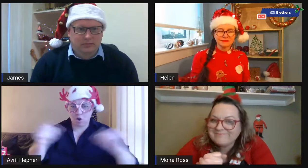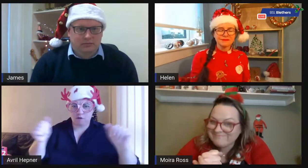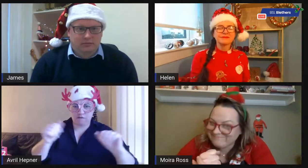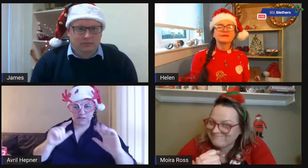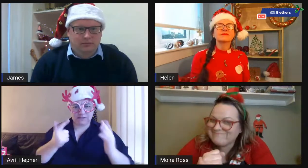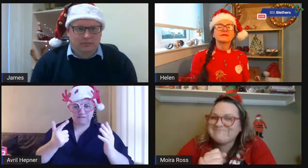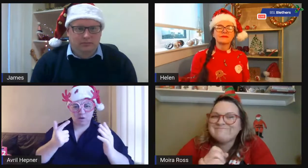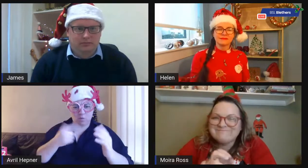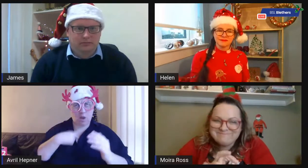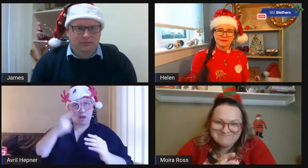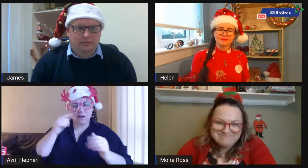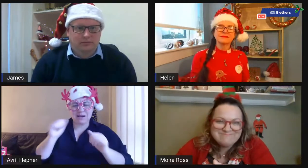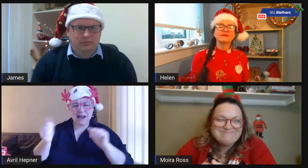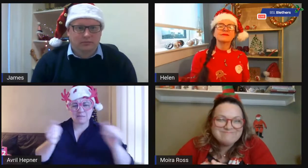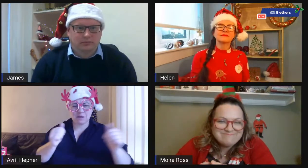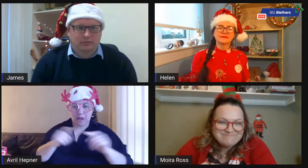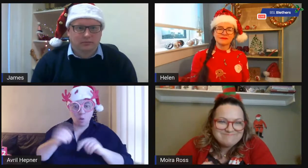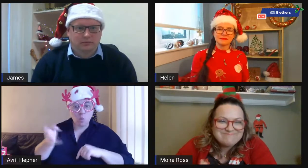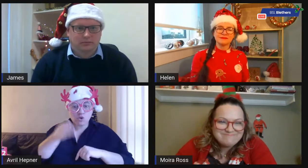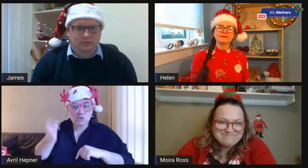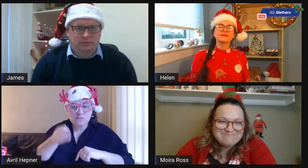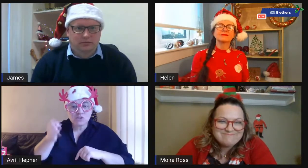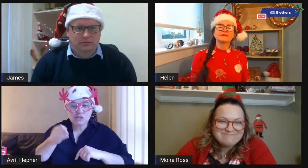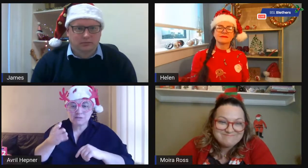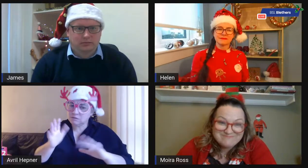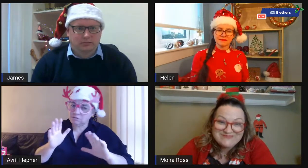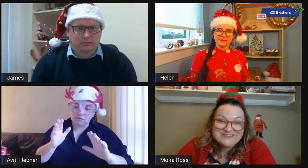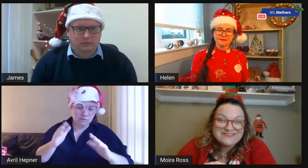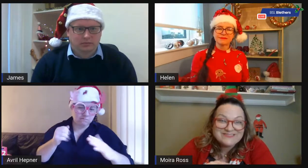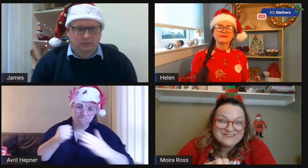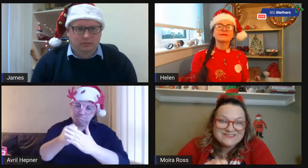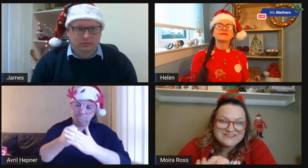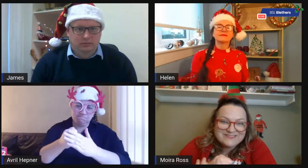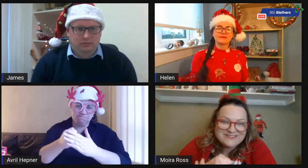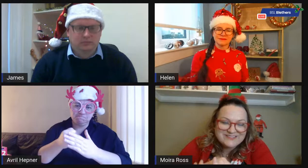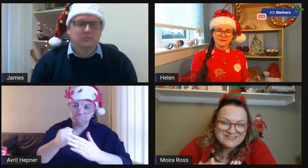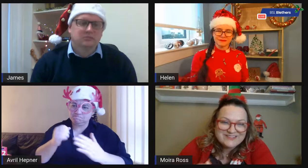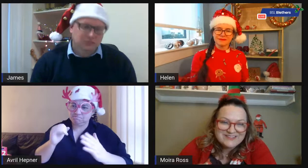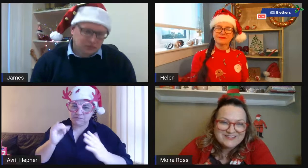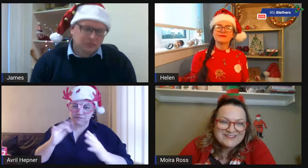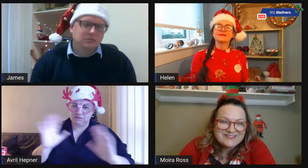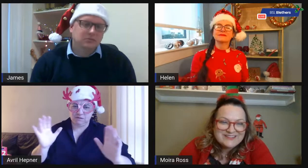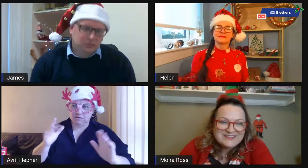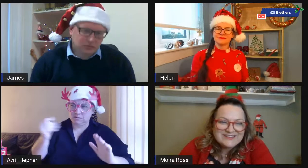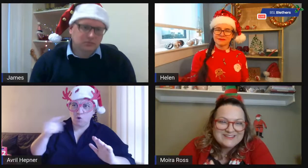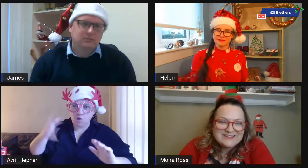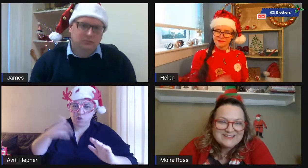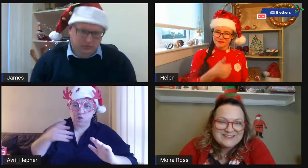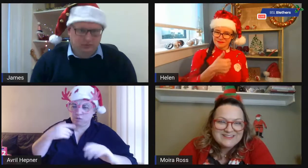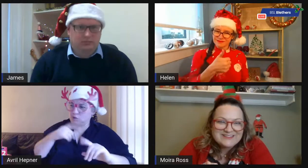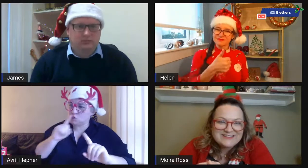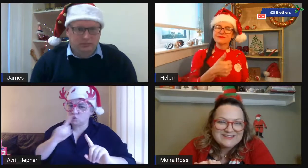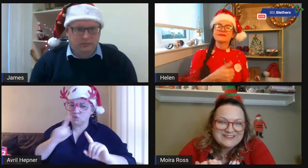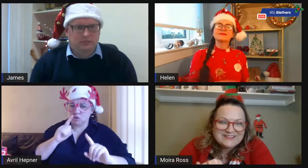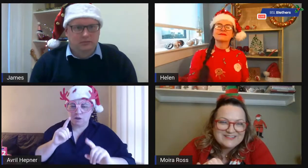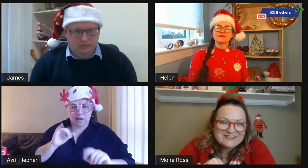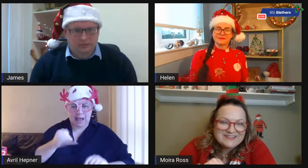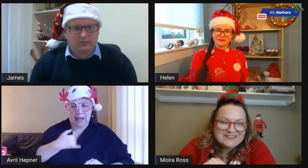still turn things kind of down or off about 7 o'clock. Like the washing machine never goes on after 7 o'clock. The